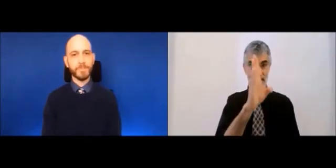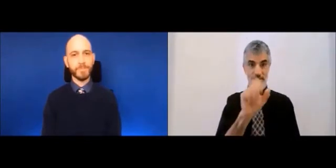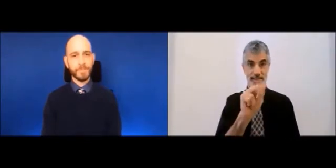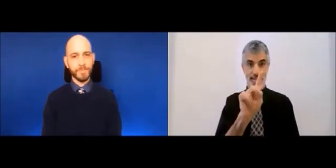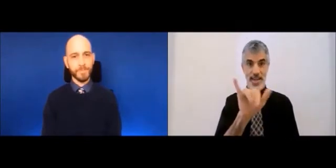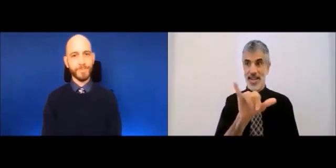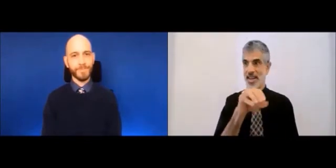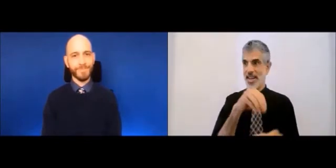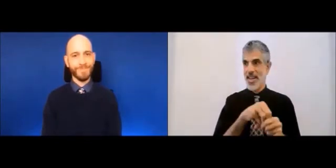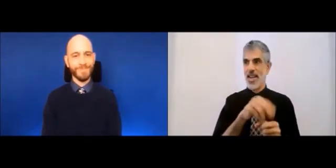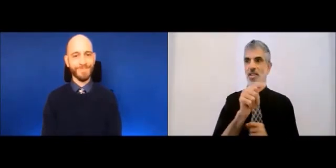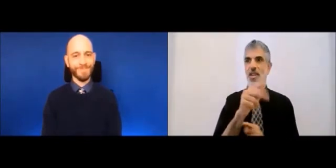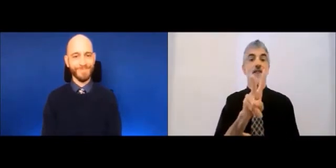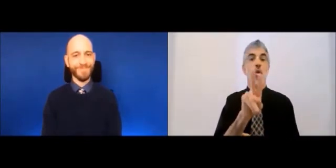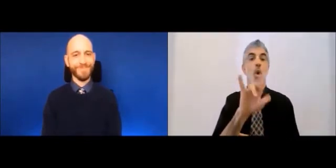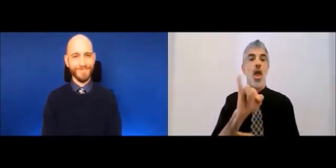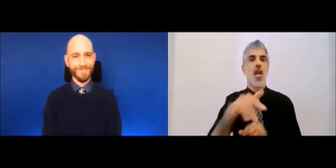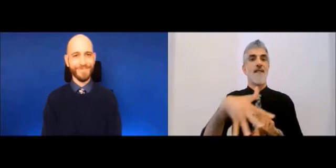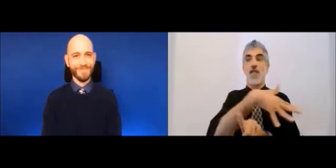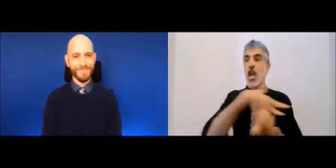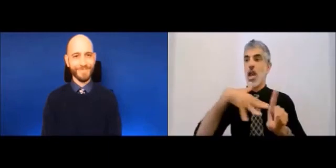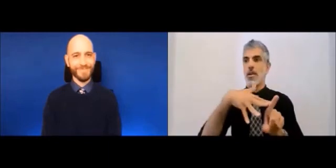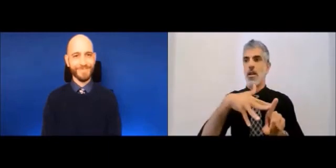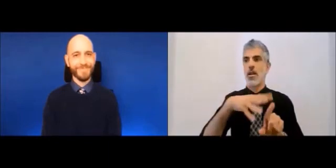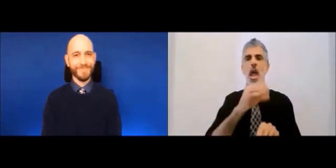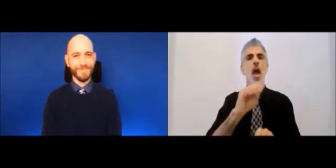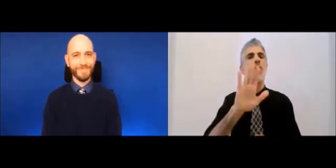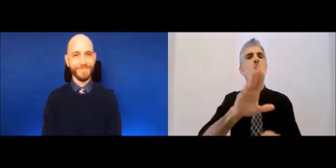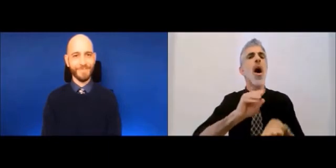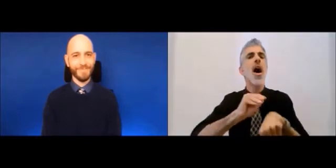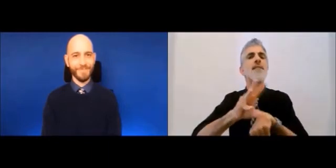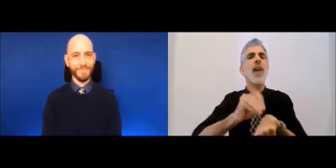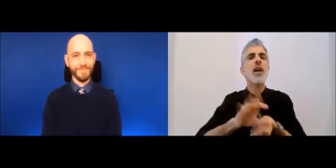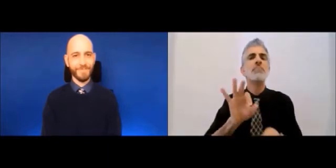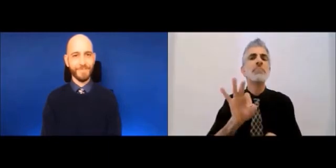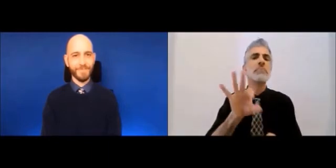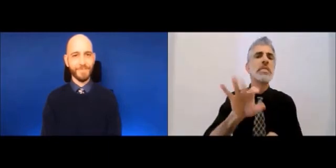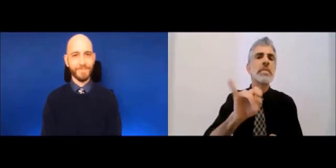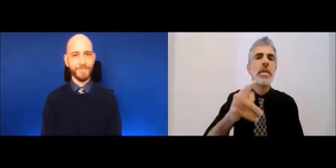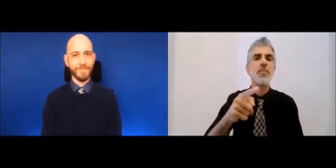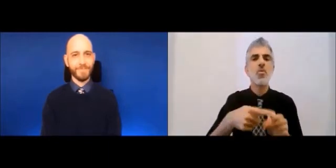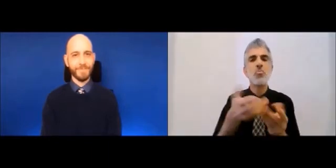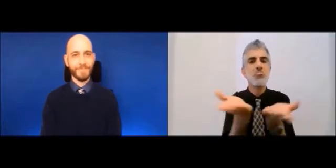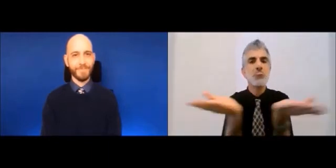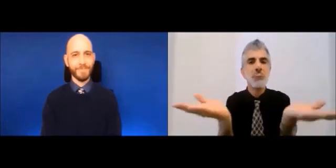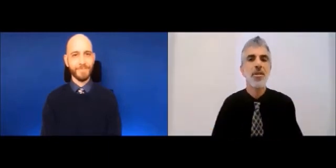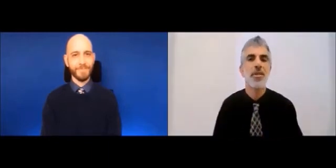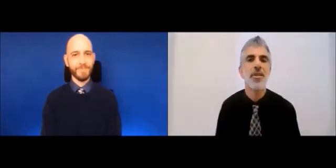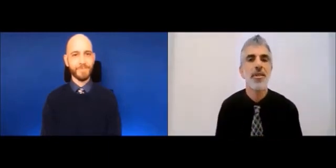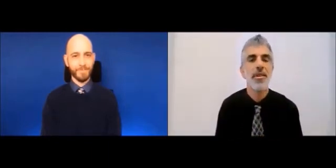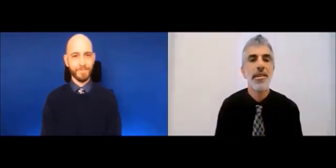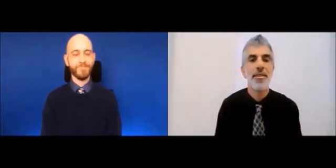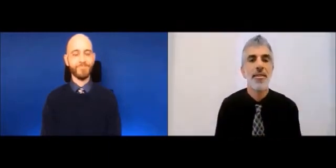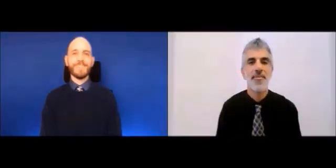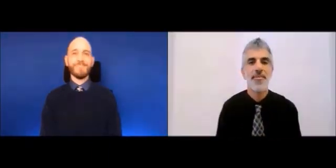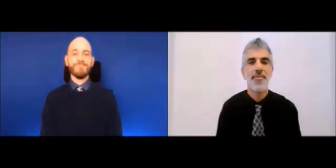your sanity in the VRI environment? And do you have any advice or tips you can share?